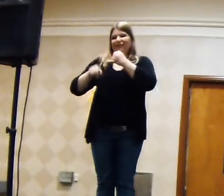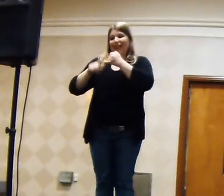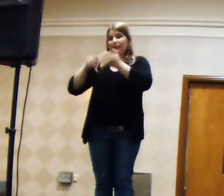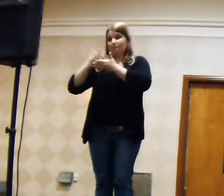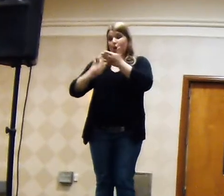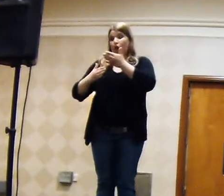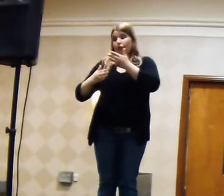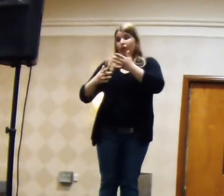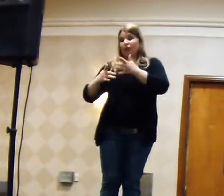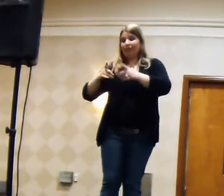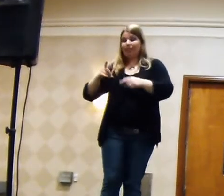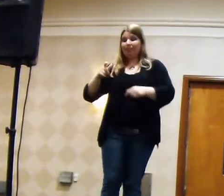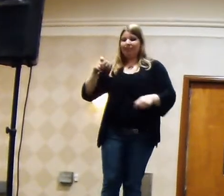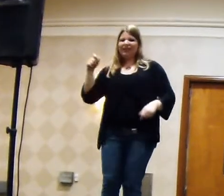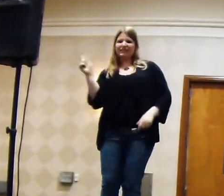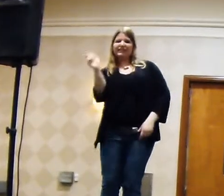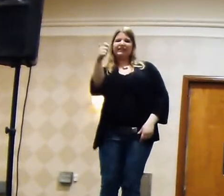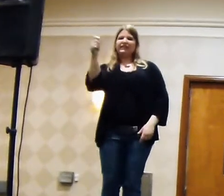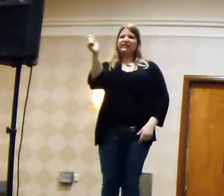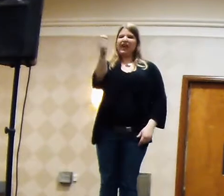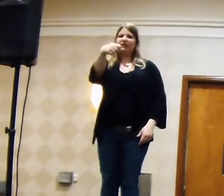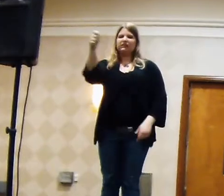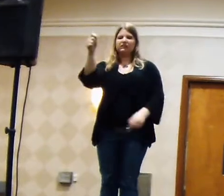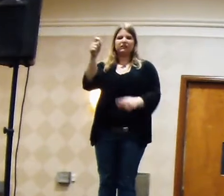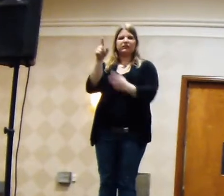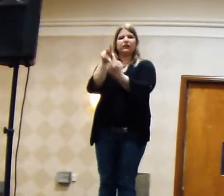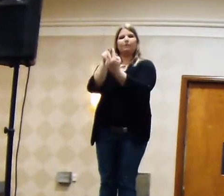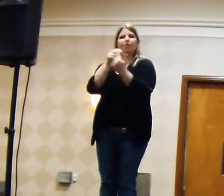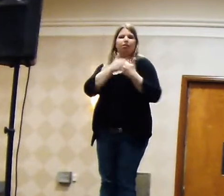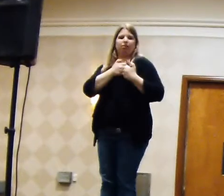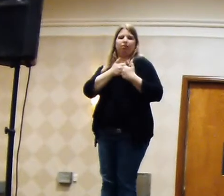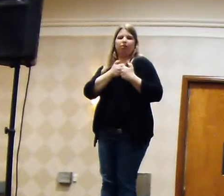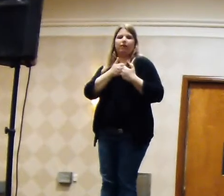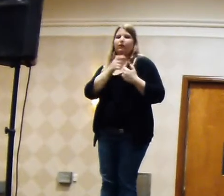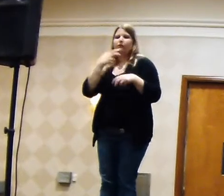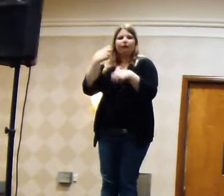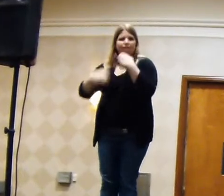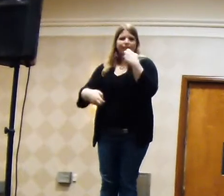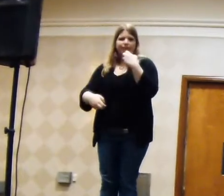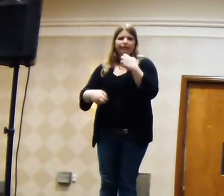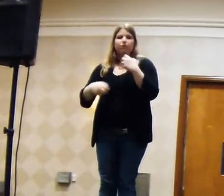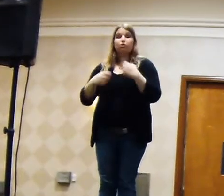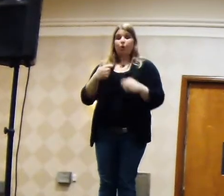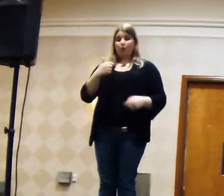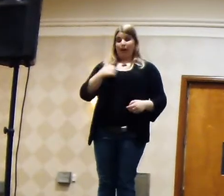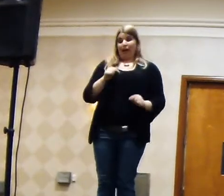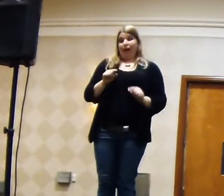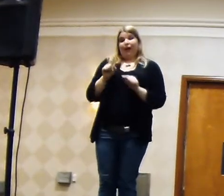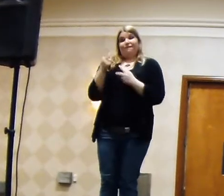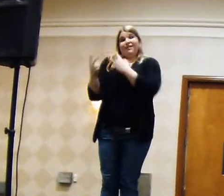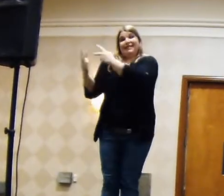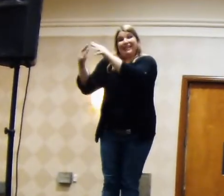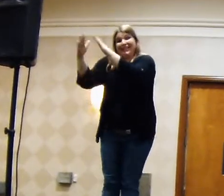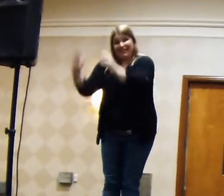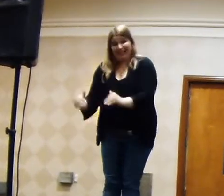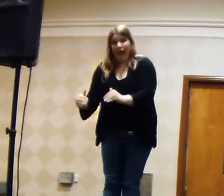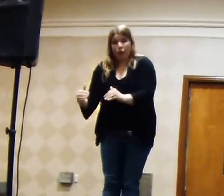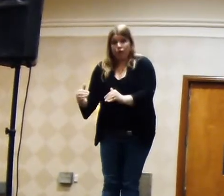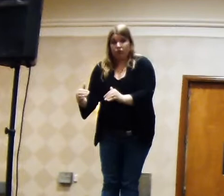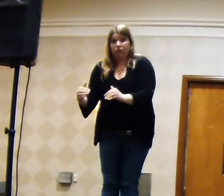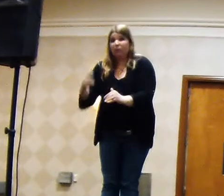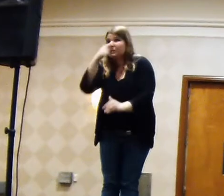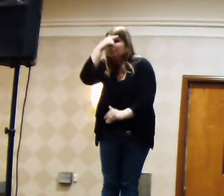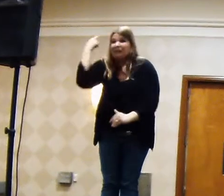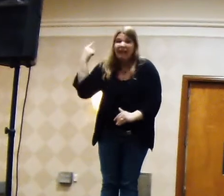the like tennis-playing couple, he had a lot of trouble with that character, so he invited me over to his house, which was painted completely black